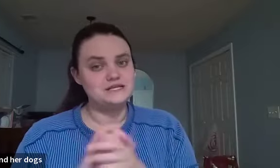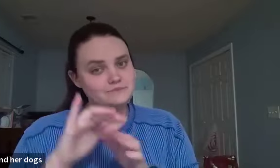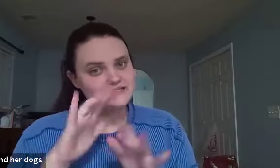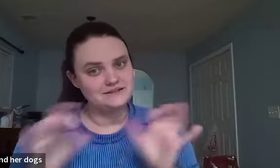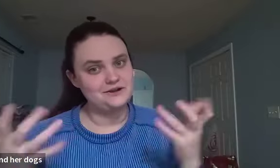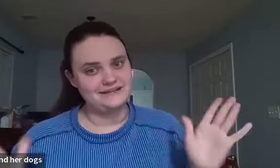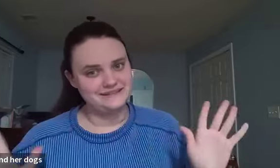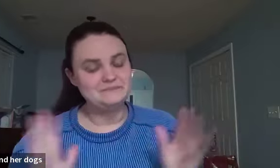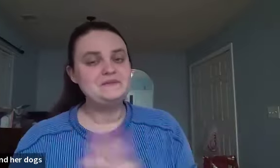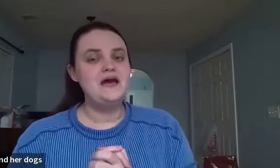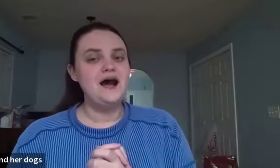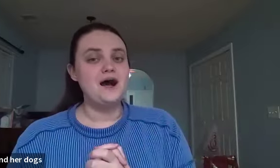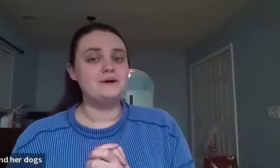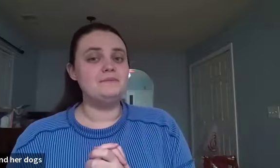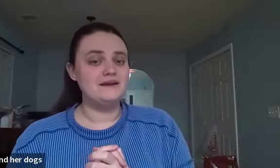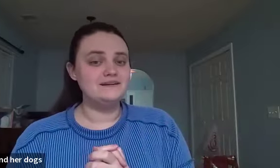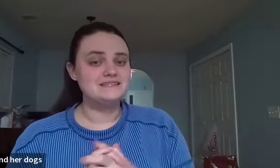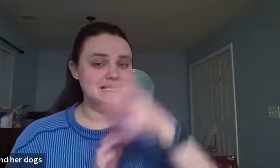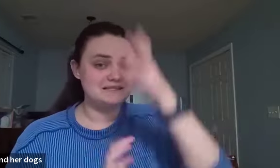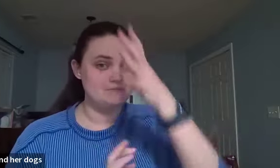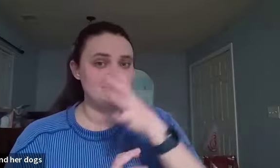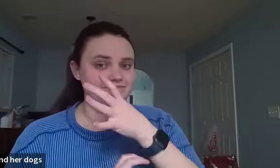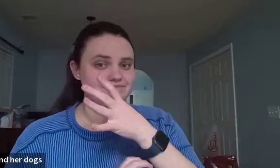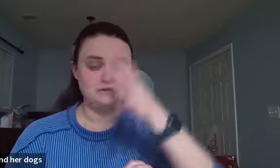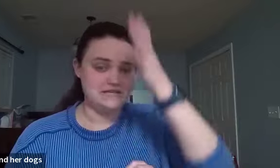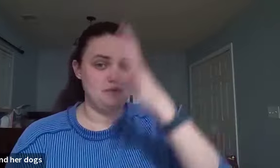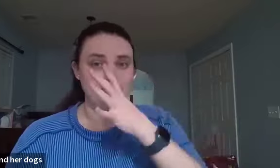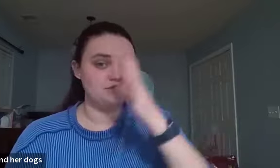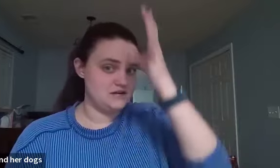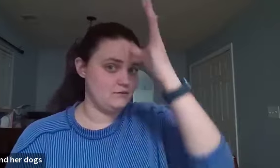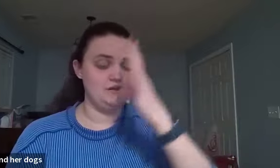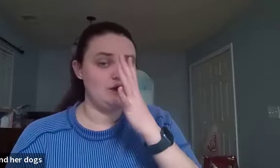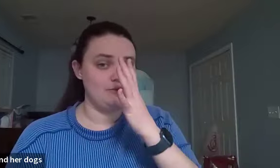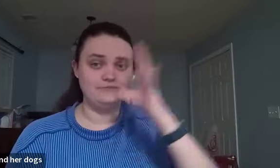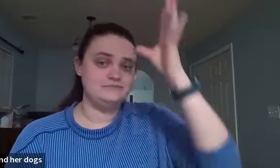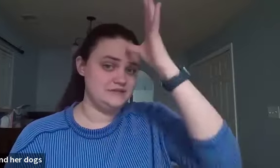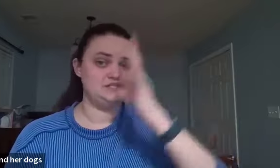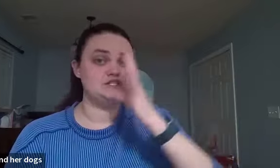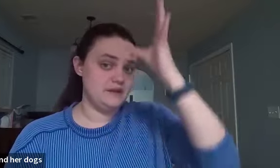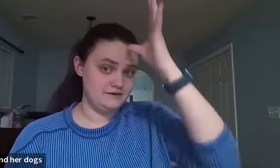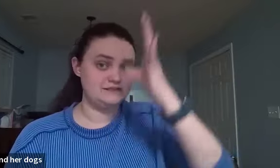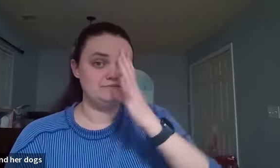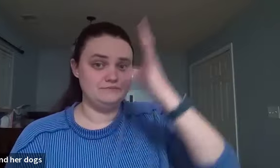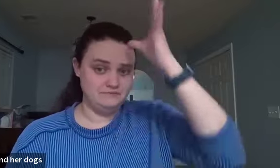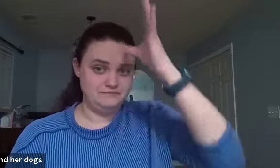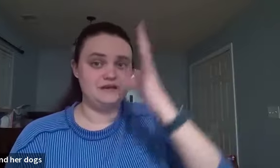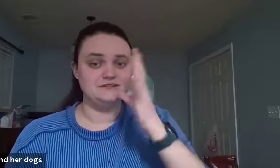guys basically already did it. Parents is mom, dad, or dad, mom, whichever way you go. It's just parents.